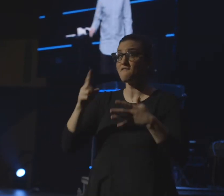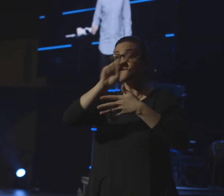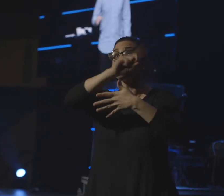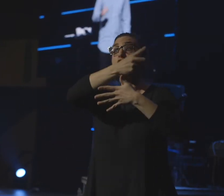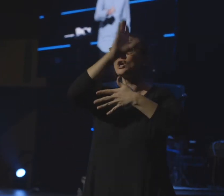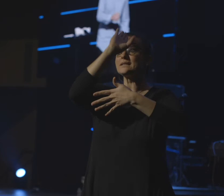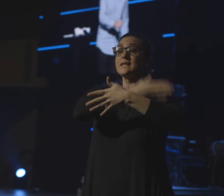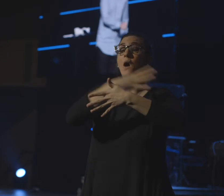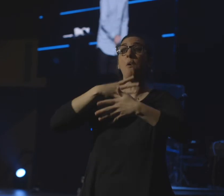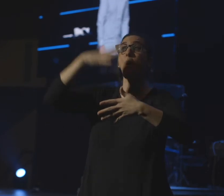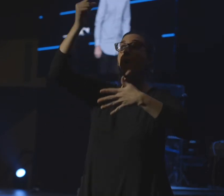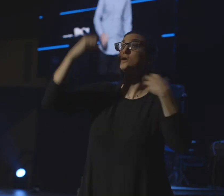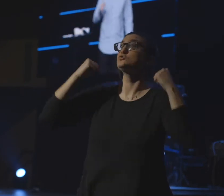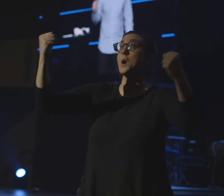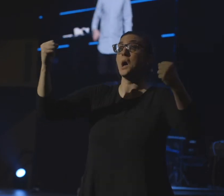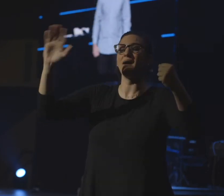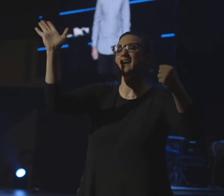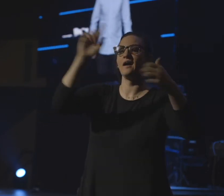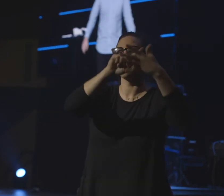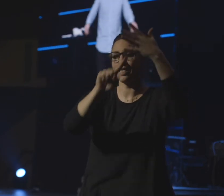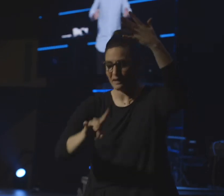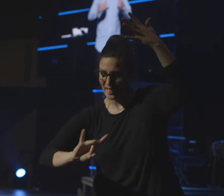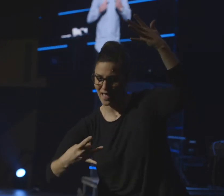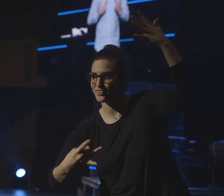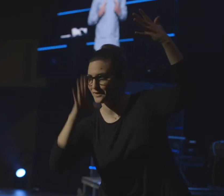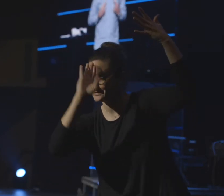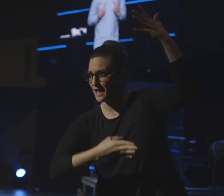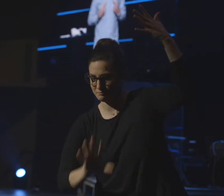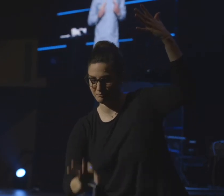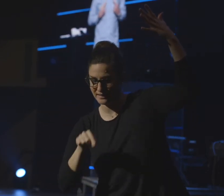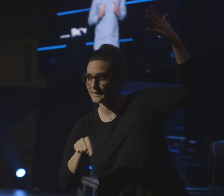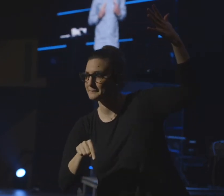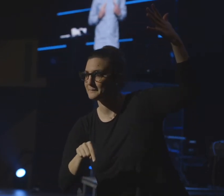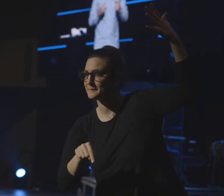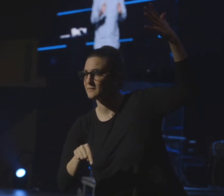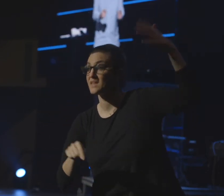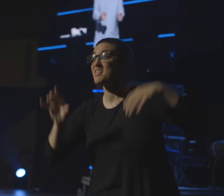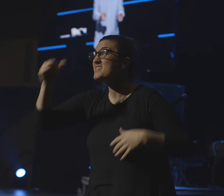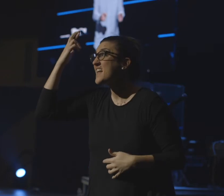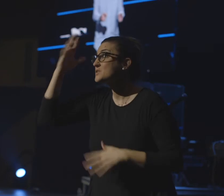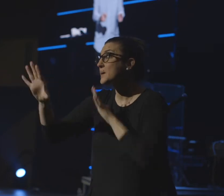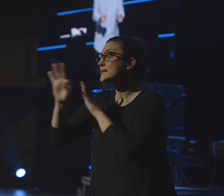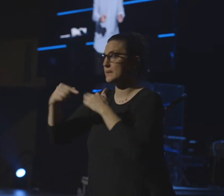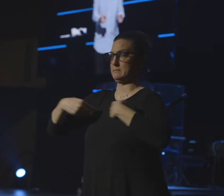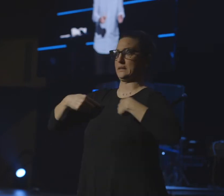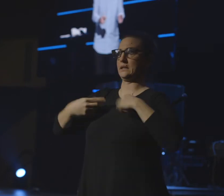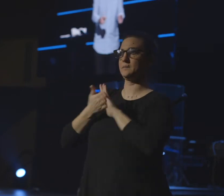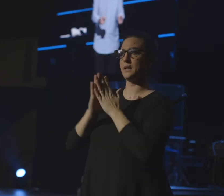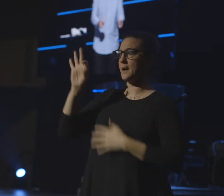salty fisherman, to be the 12th apostle, to be the chief of the apostles. Listen, it's why he chose this man to be the pastor of this church, and why he chose you, if you're